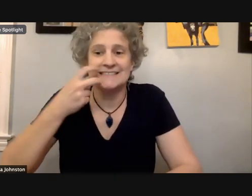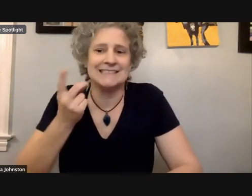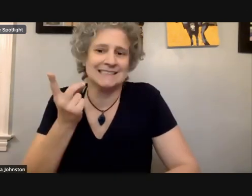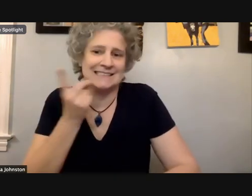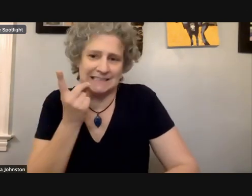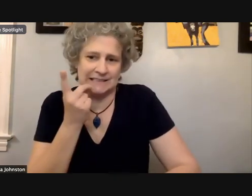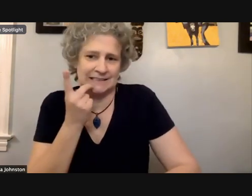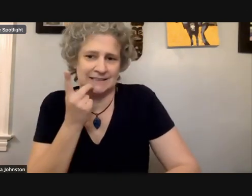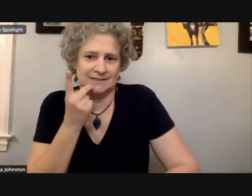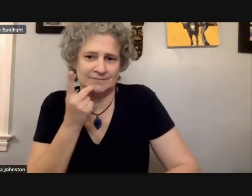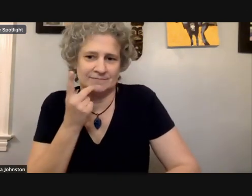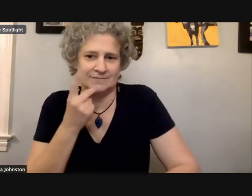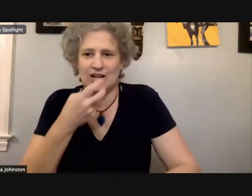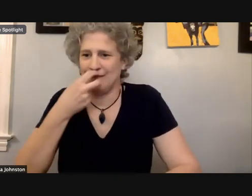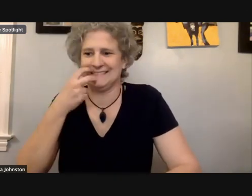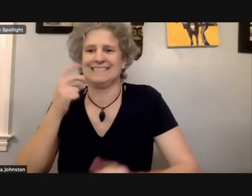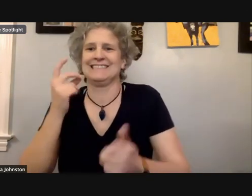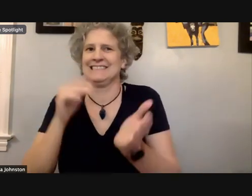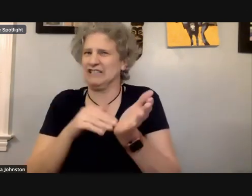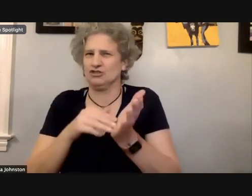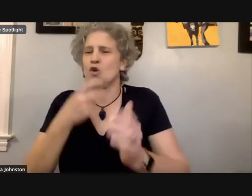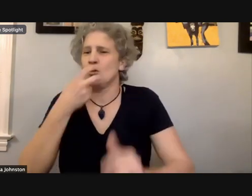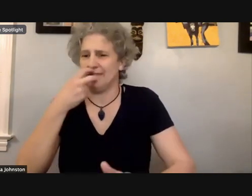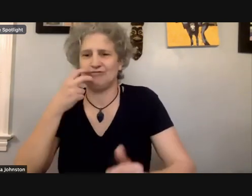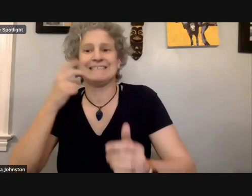Okay, you would do braces and then dentist.